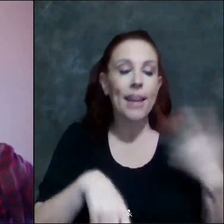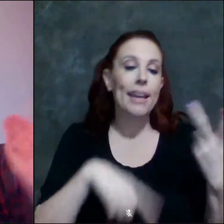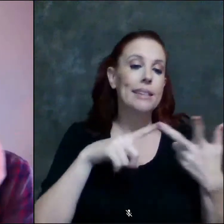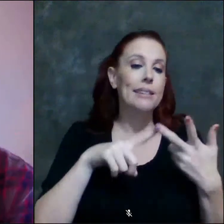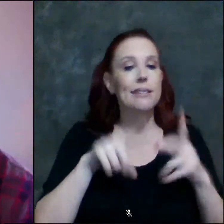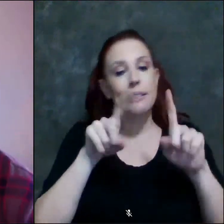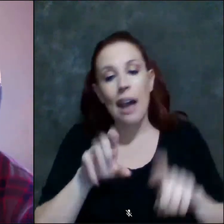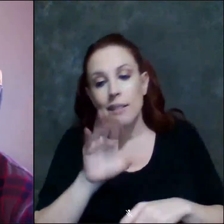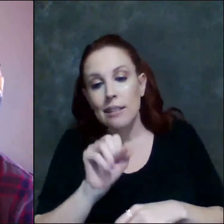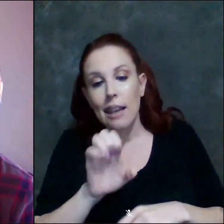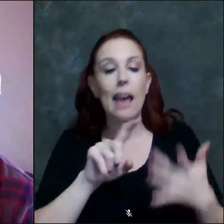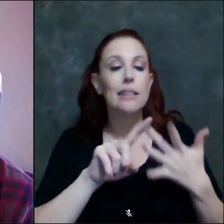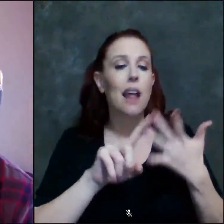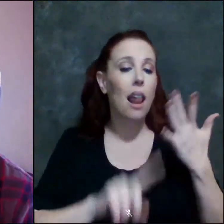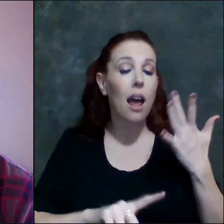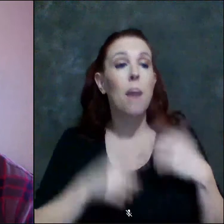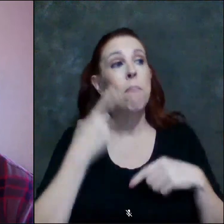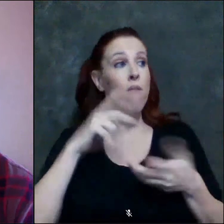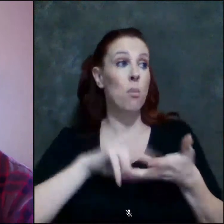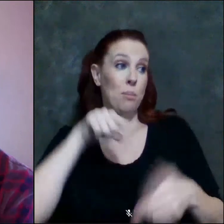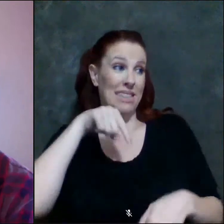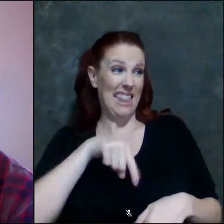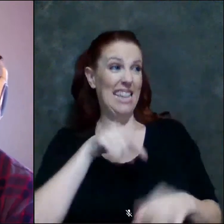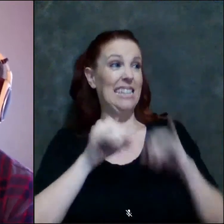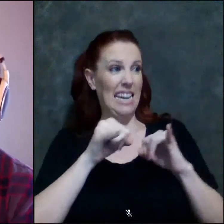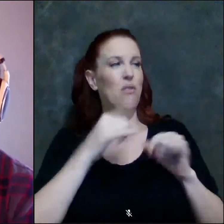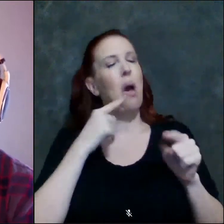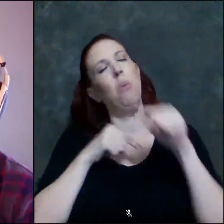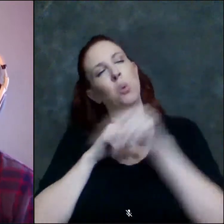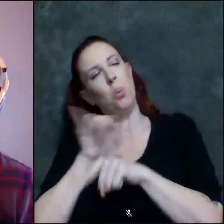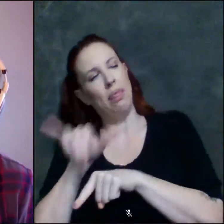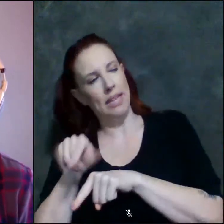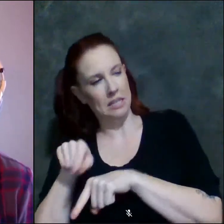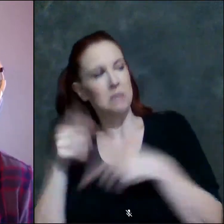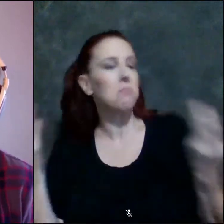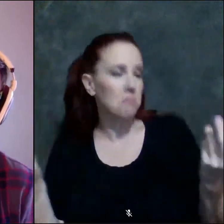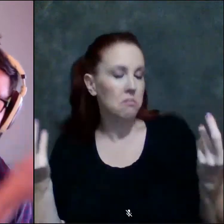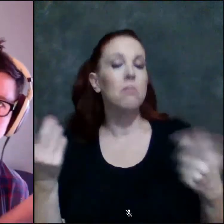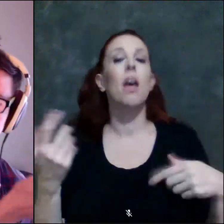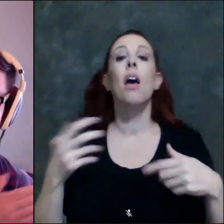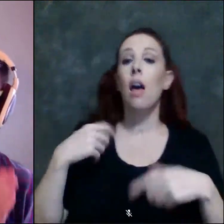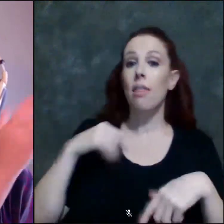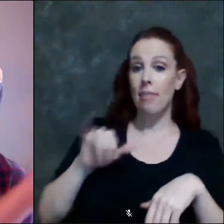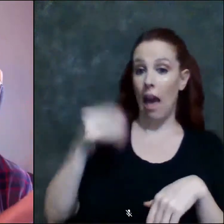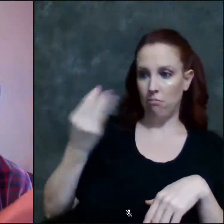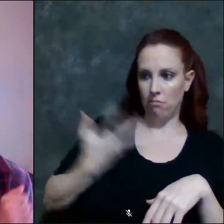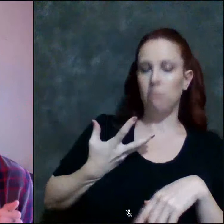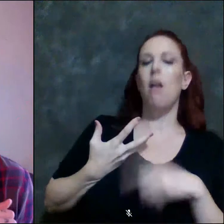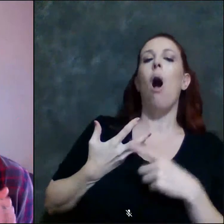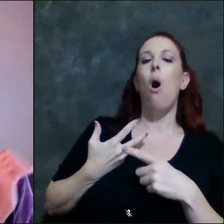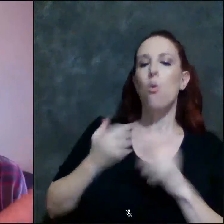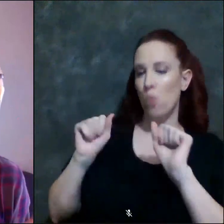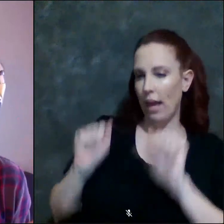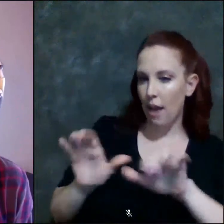classes, but for the purposes of this interview, to save time, I'm going to do this other thing. And then I know, oh, cool, they can do that in